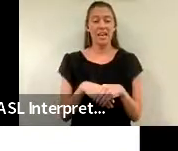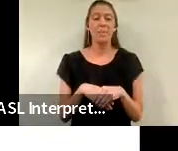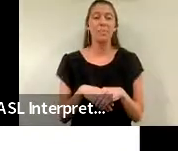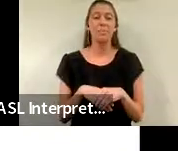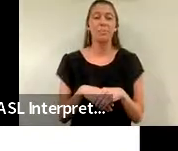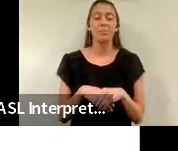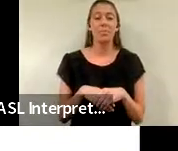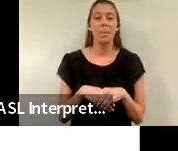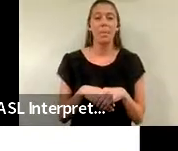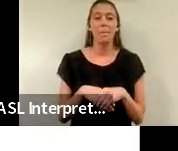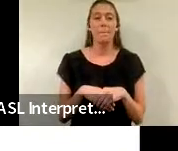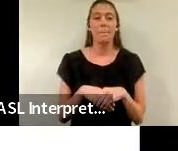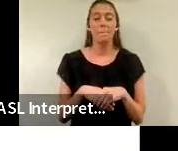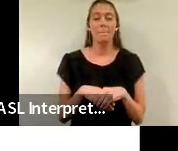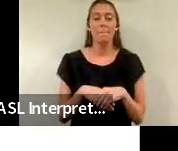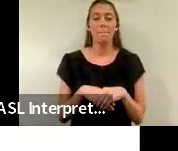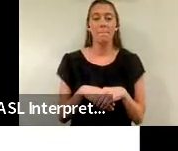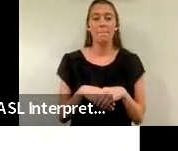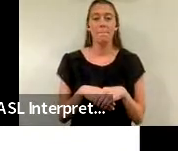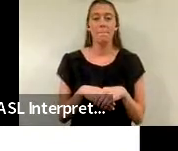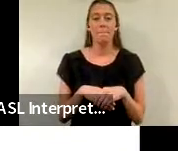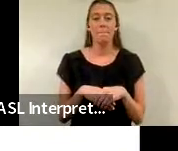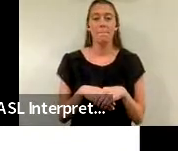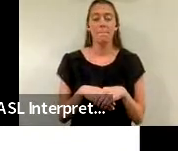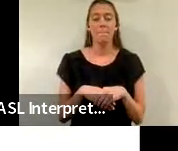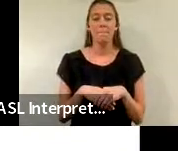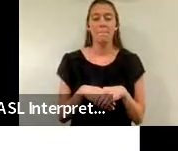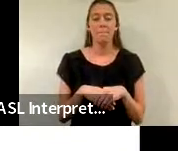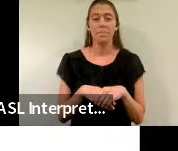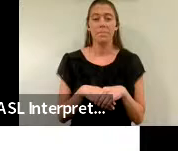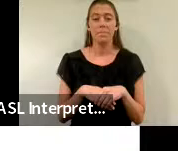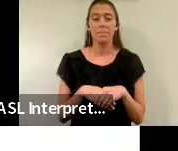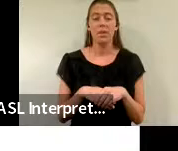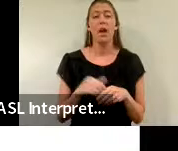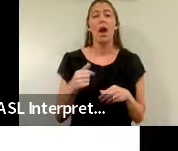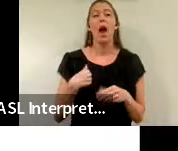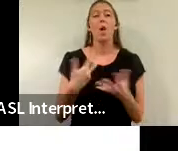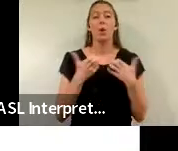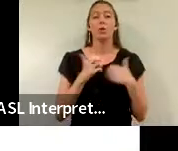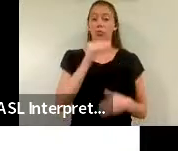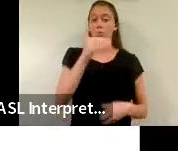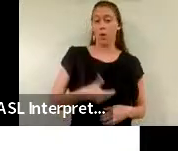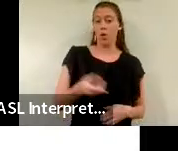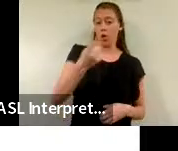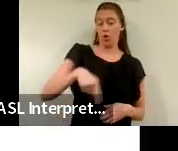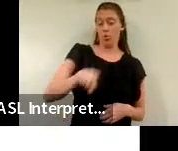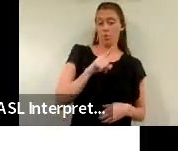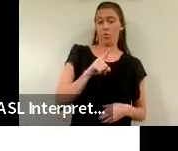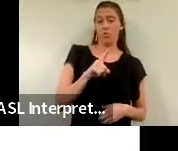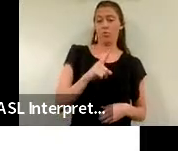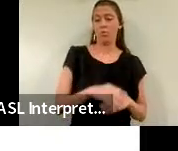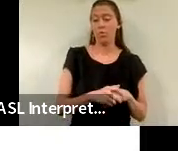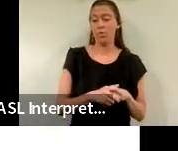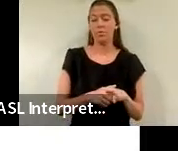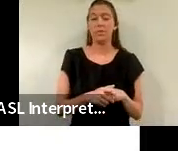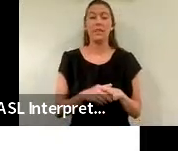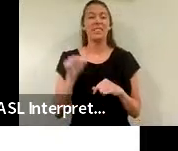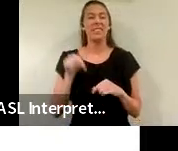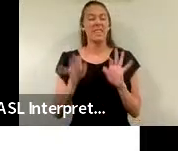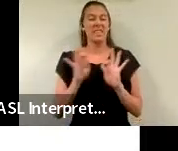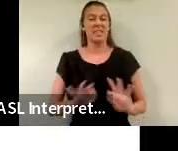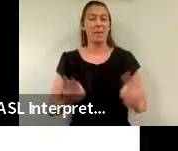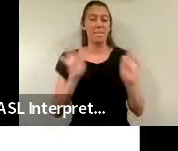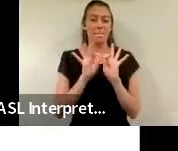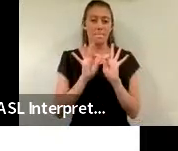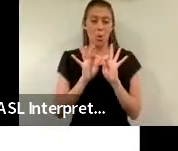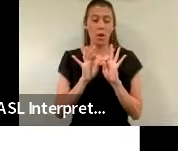Nestor Castillo and Kimmy, I want to welcome you to this meeting. It's an important set of conversations that we always try to have